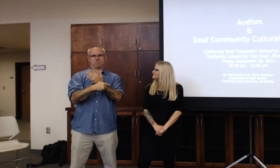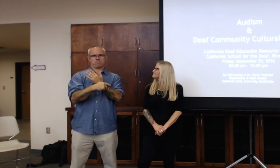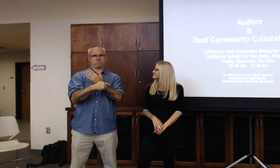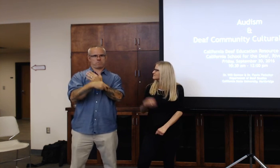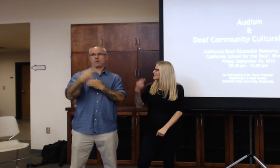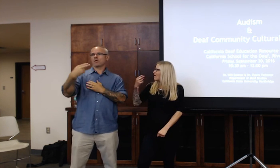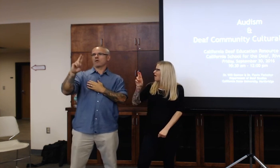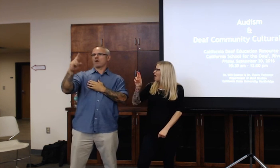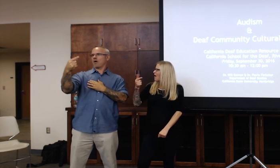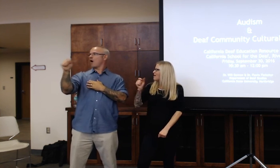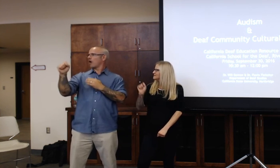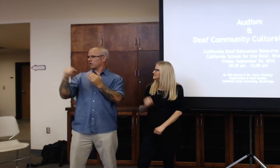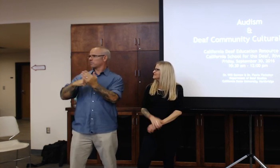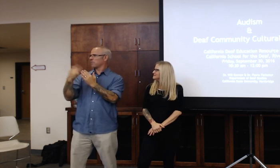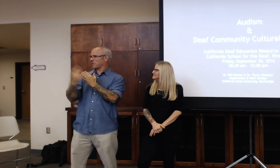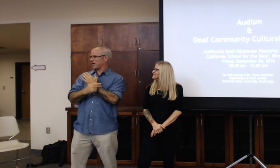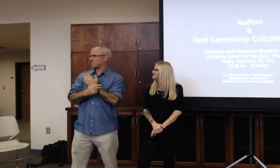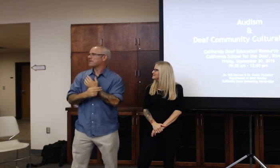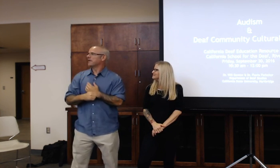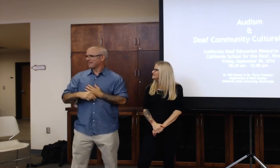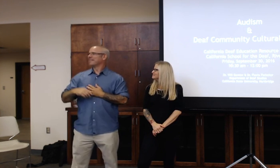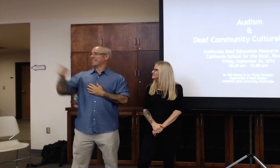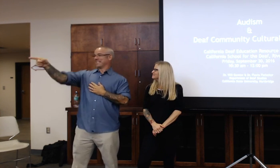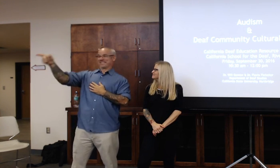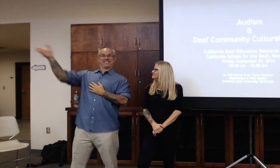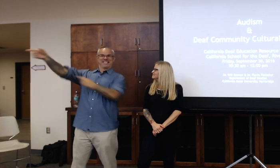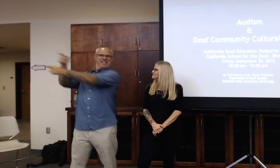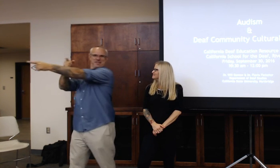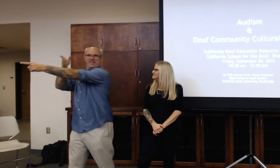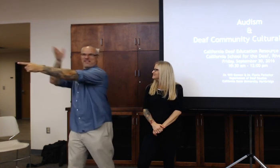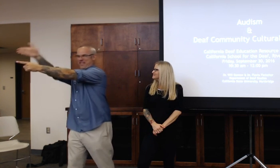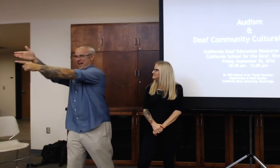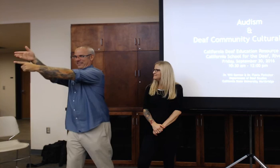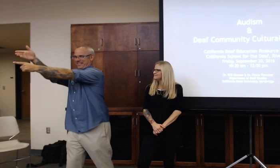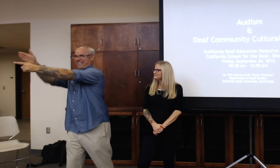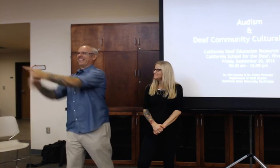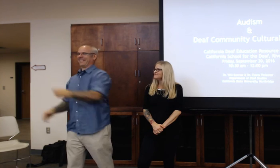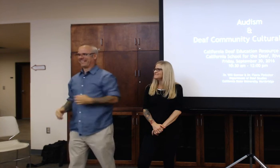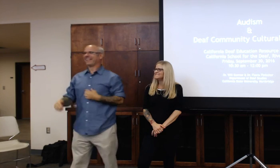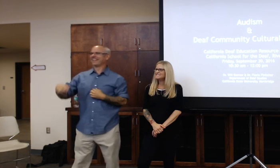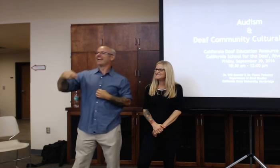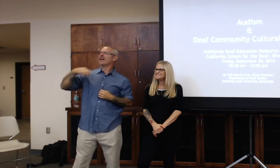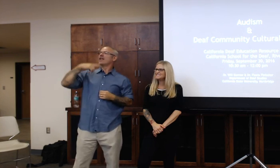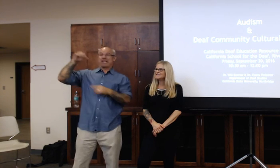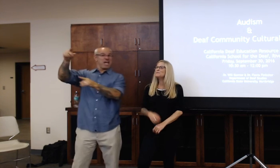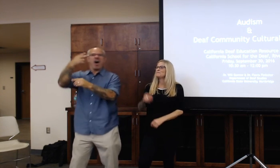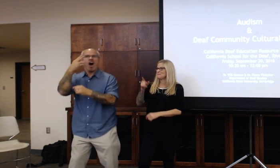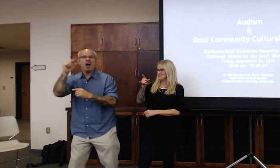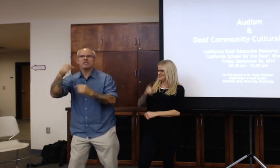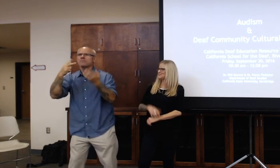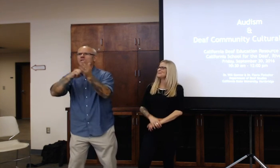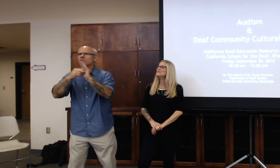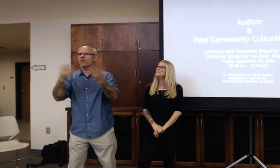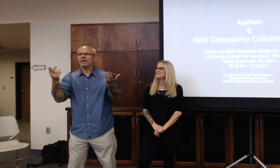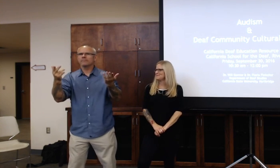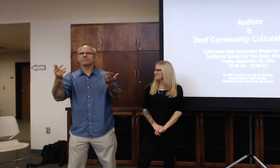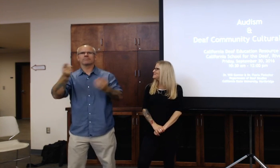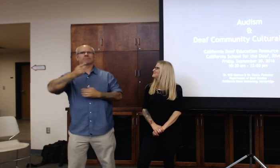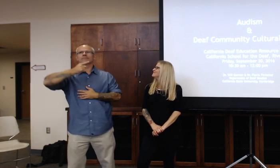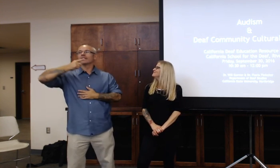They announced the HUGS program. So they established that. Oh, you were there at the time? Oh. So what is HUGS? And for all of you that don't